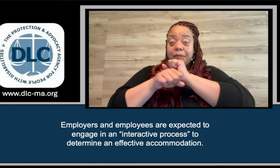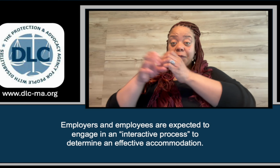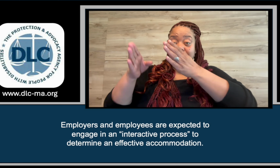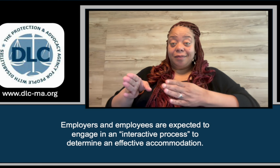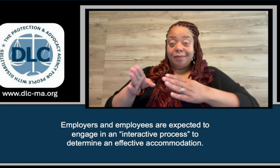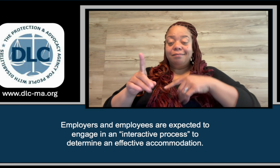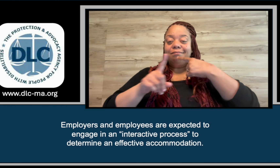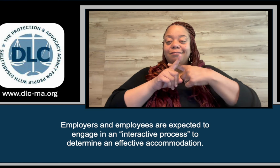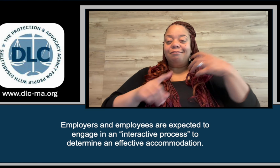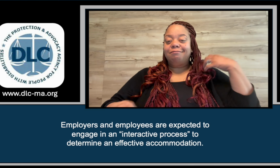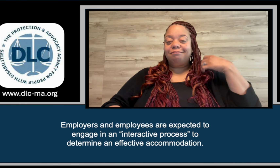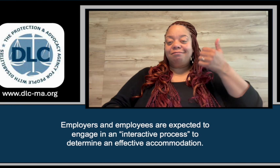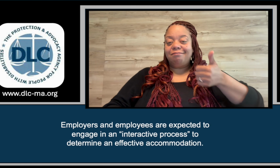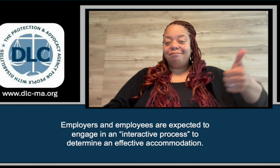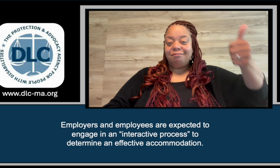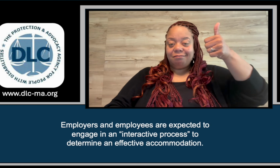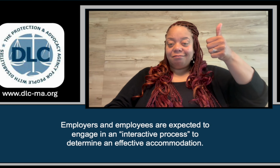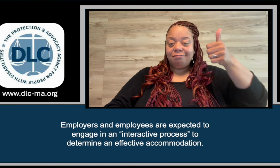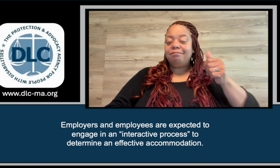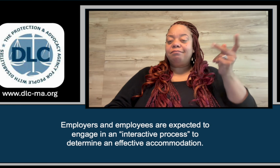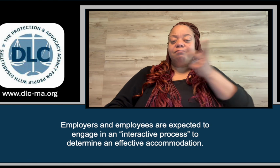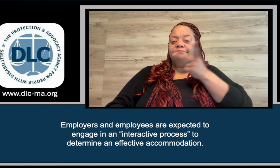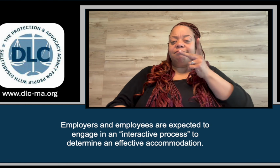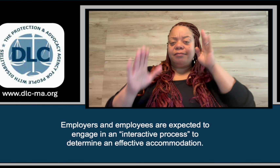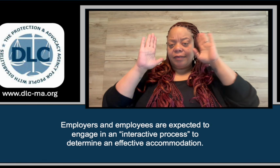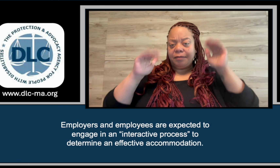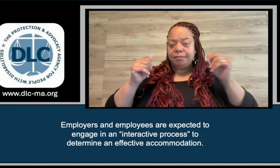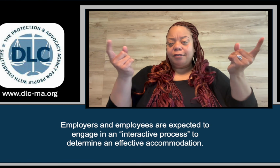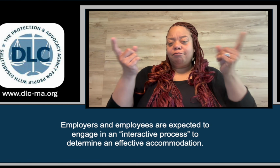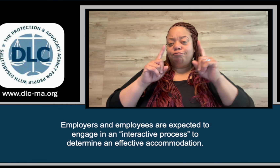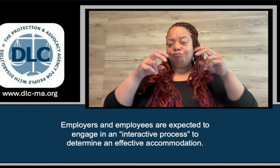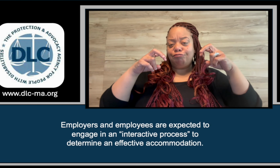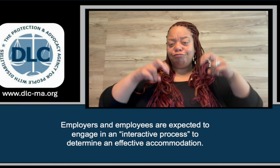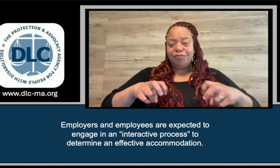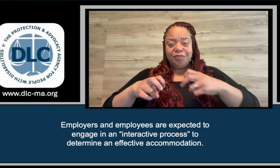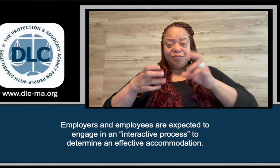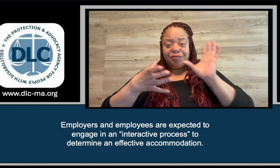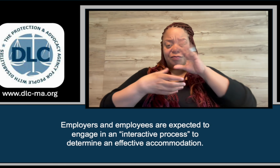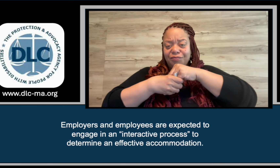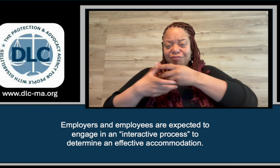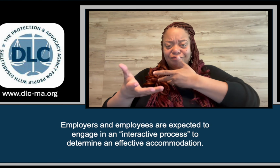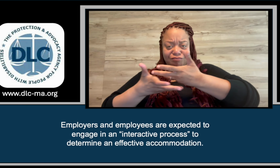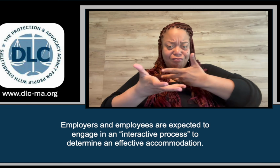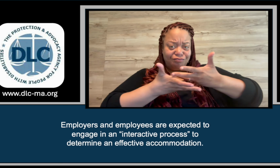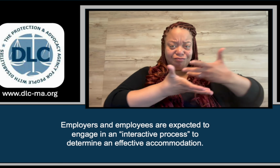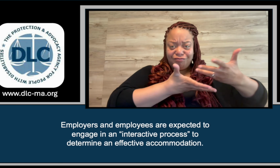Employers and employees are expected to engage in an interactive process to determine an effective accommodation.